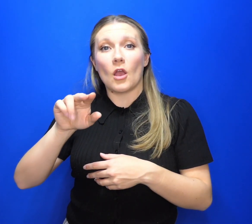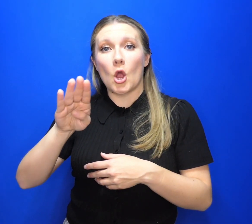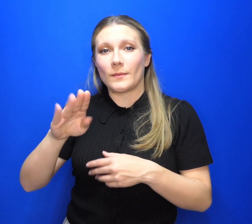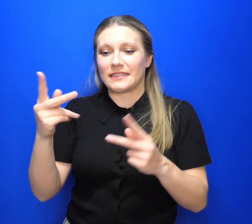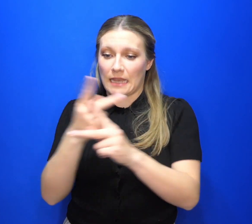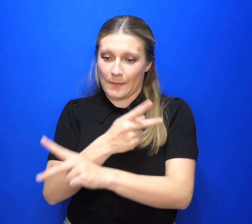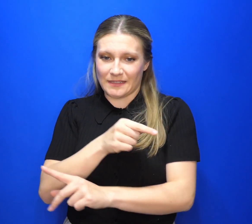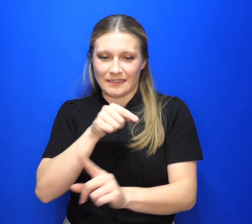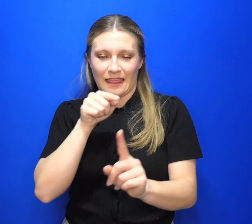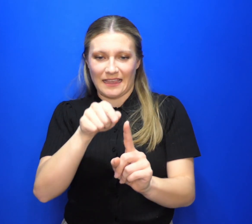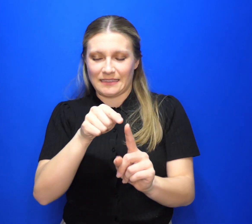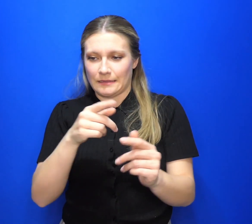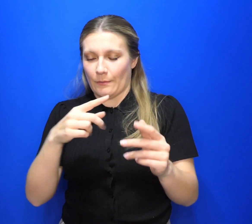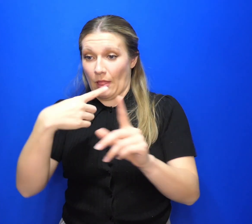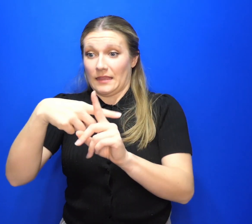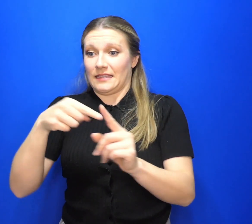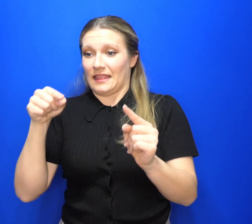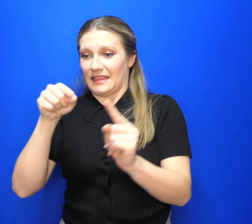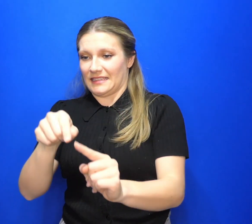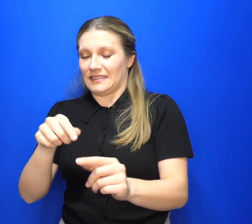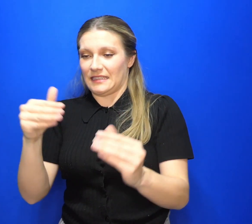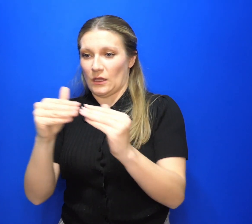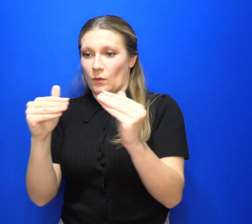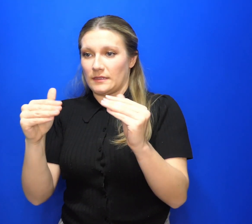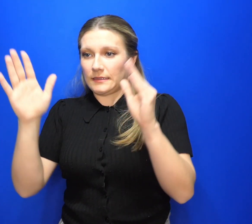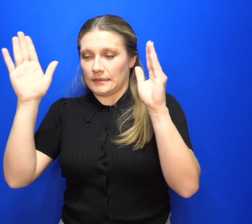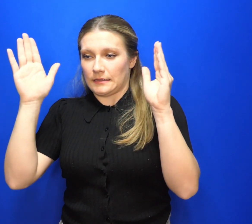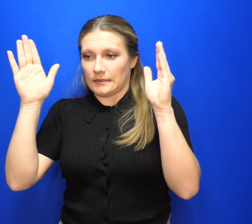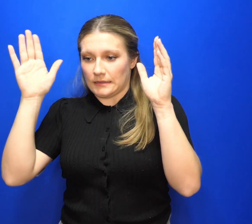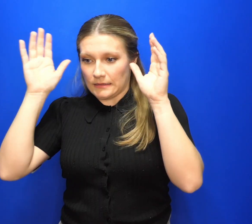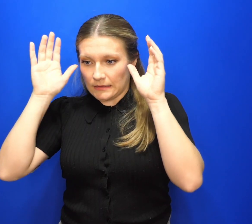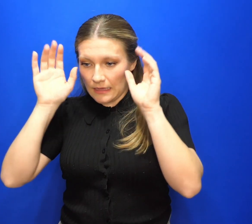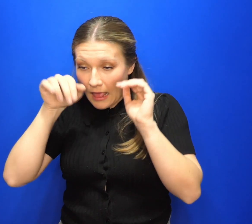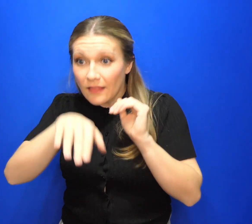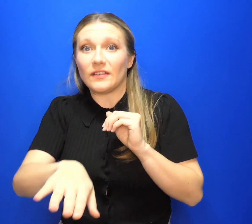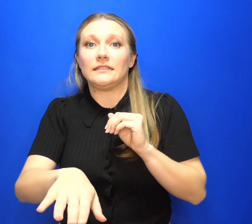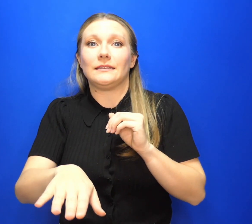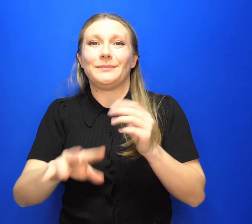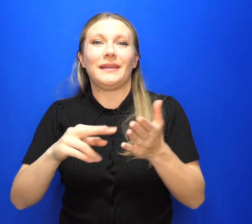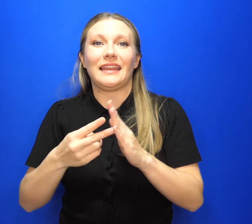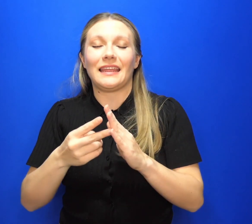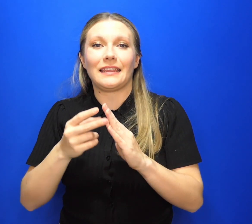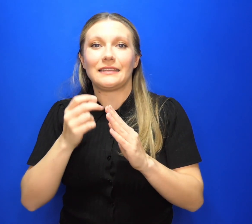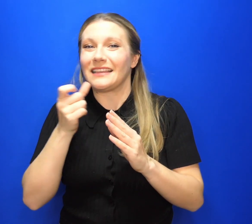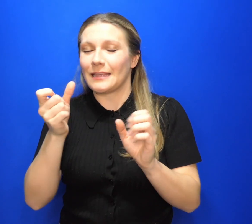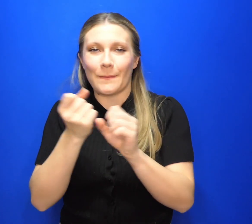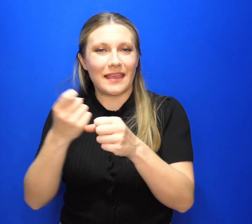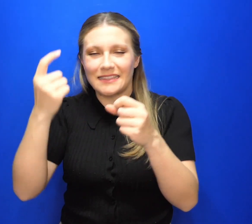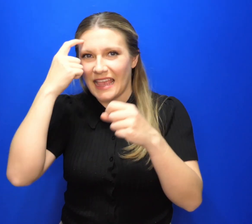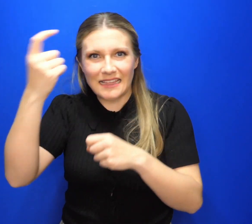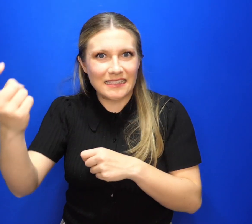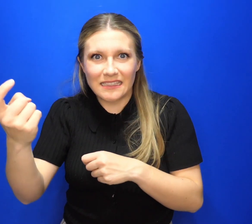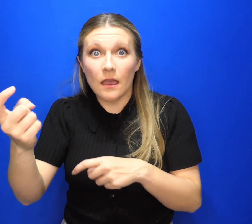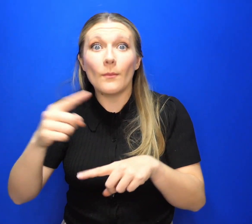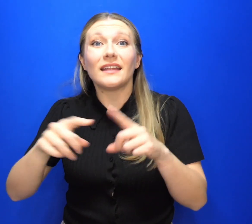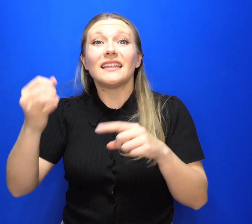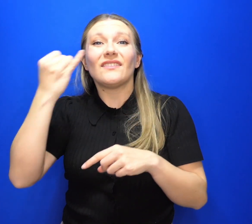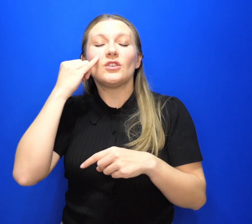carbs times this plus this equals elephant, or when they say like nothing makes any sense, right? But if you expect it to